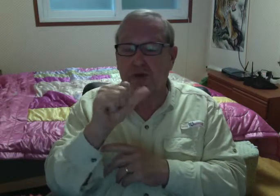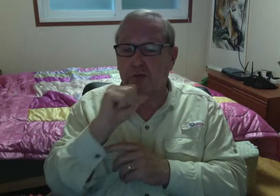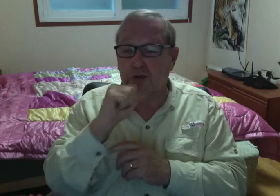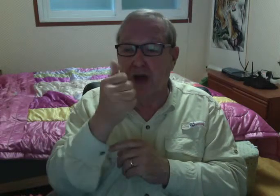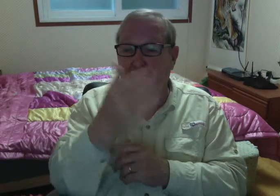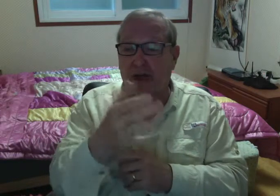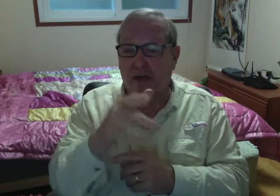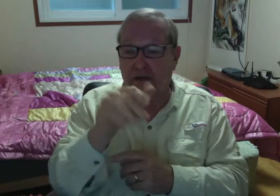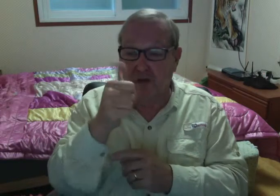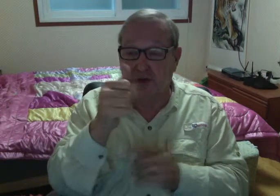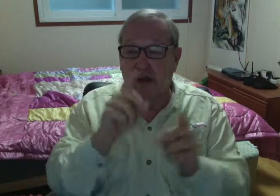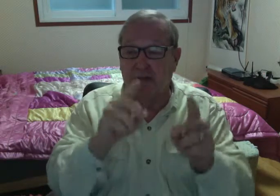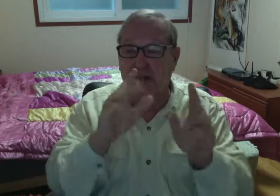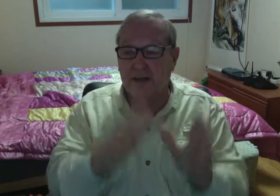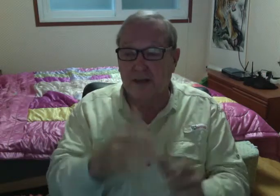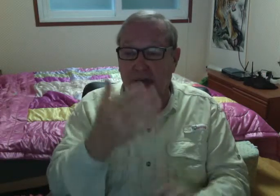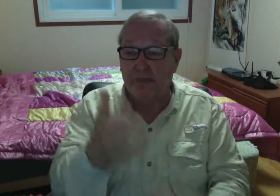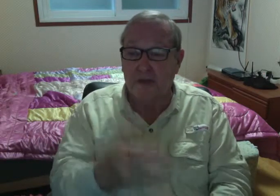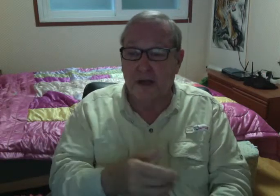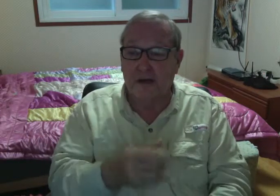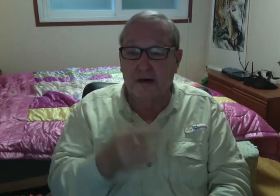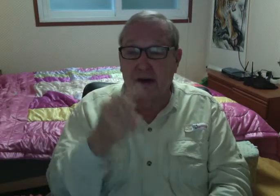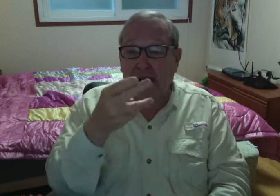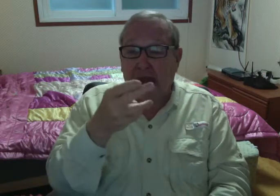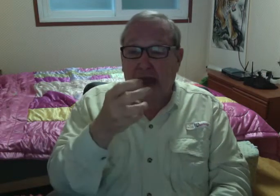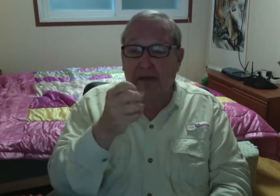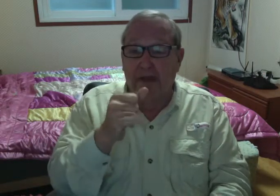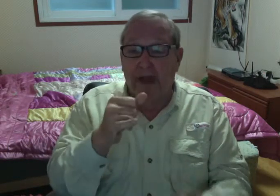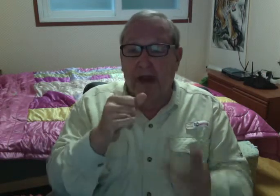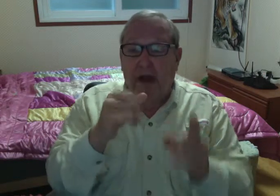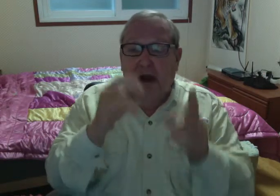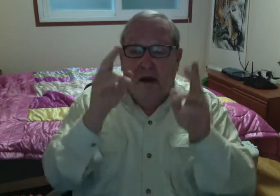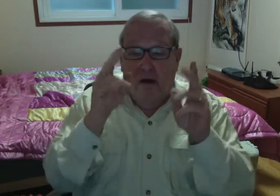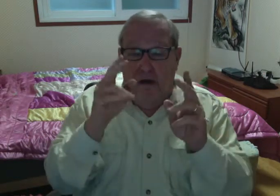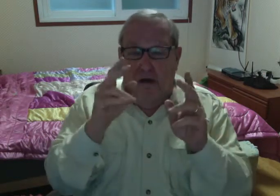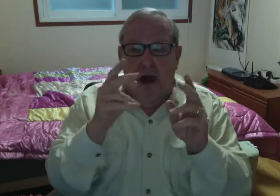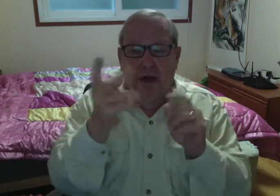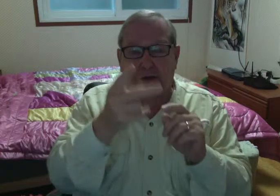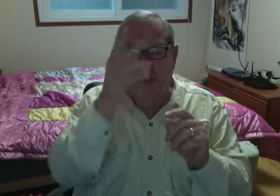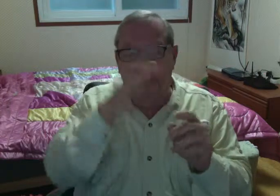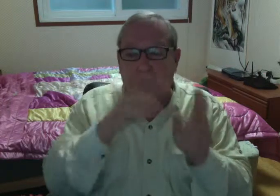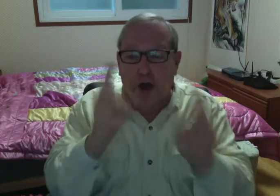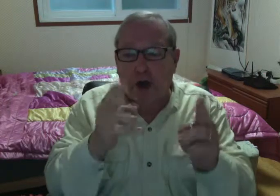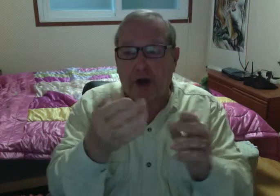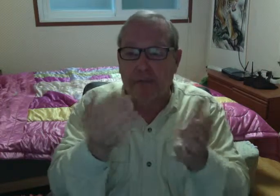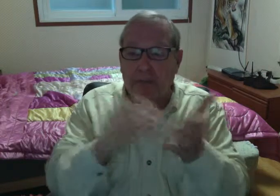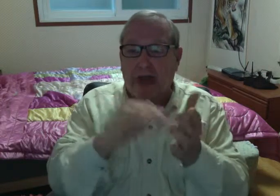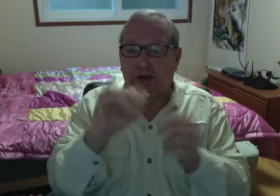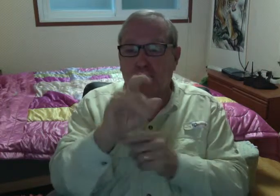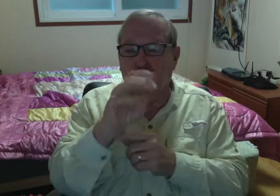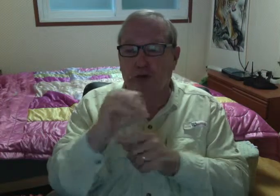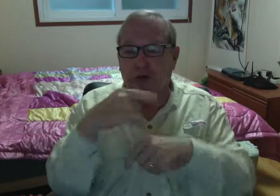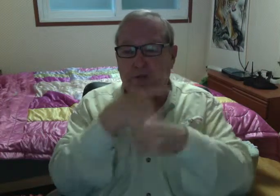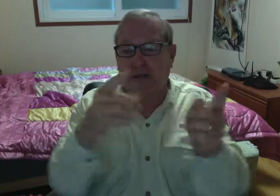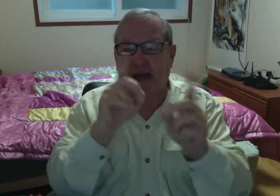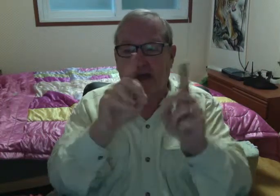And two men hurried back to Jerusalem to tell the disciple, "Jesus is alive. Jesus is alive.